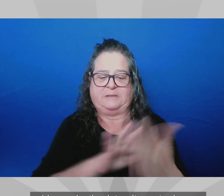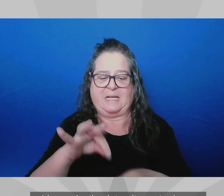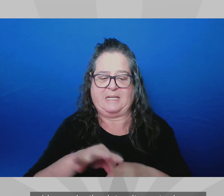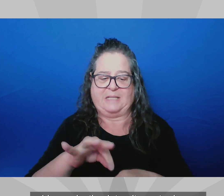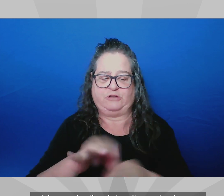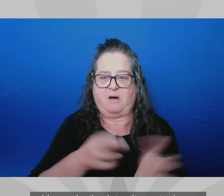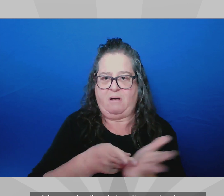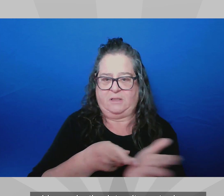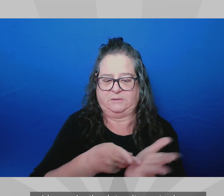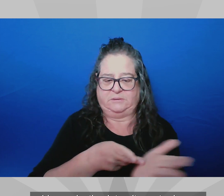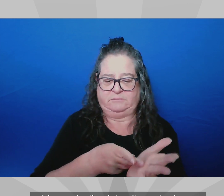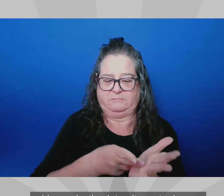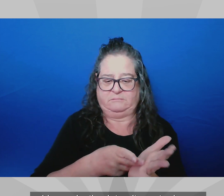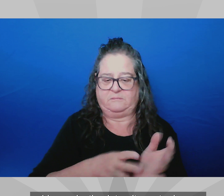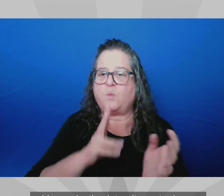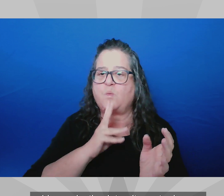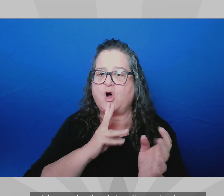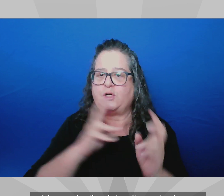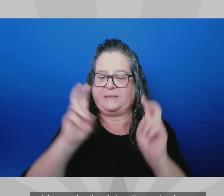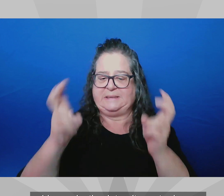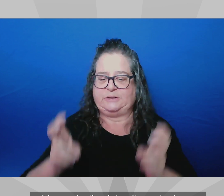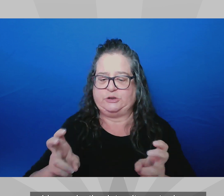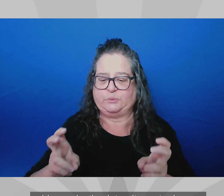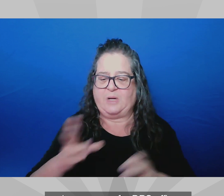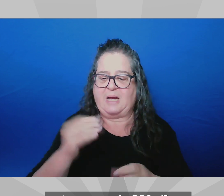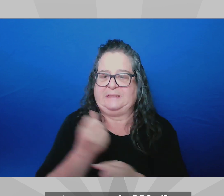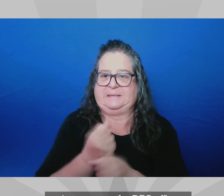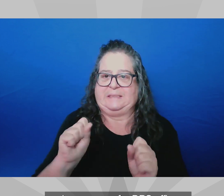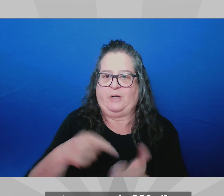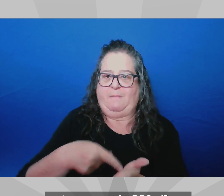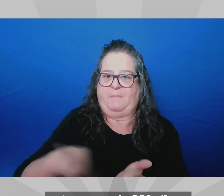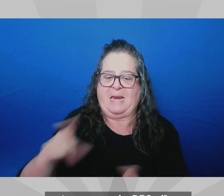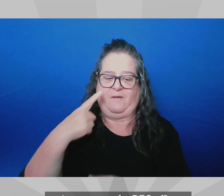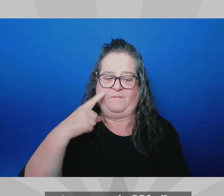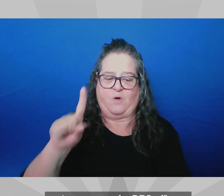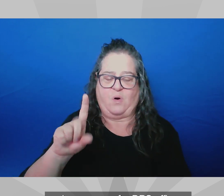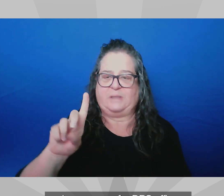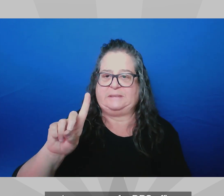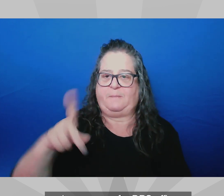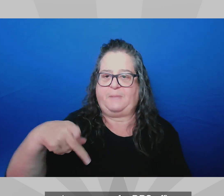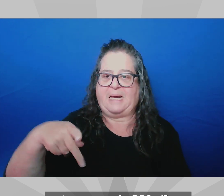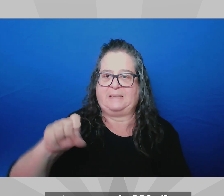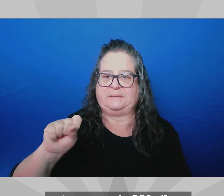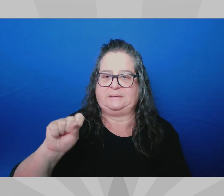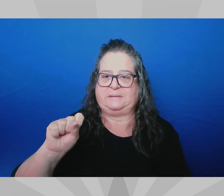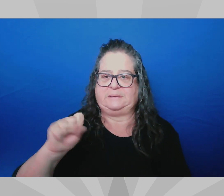address election integrity, water issues, and secure pay for DPS officers.